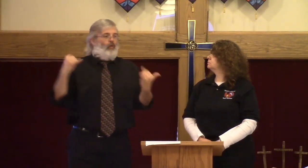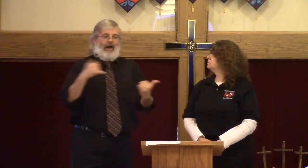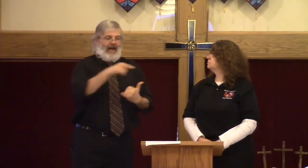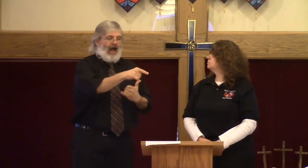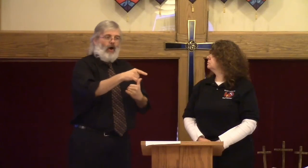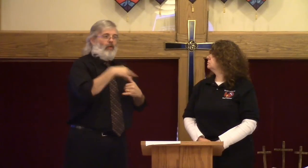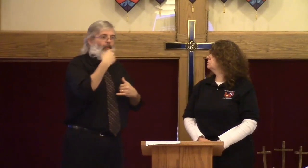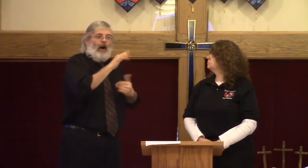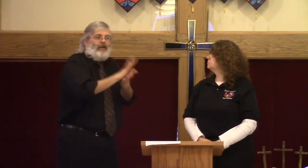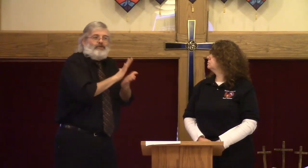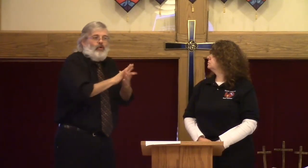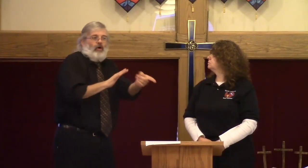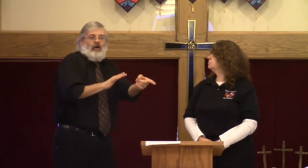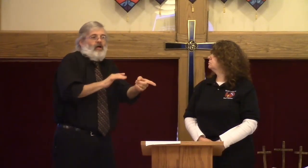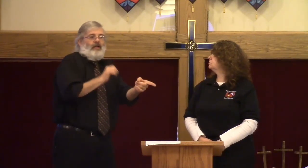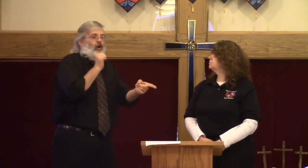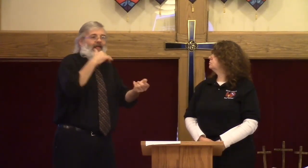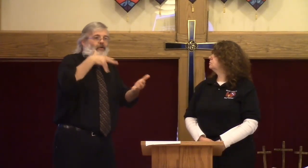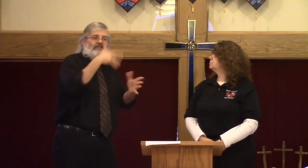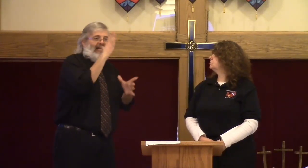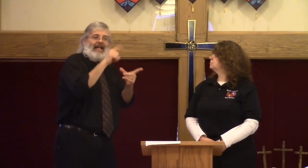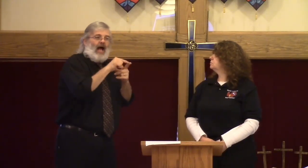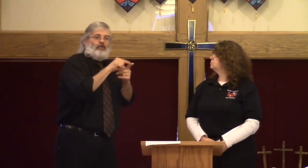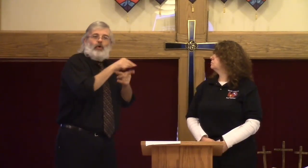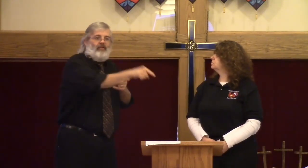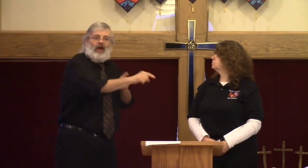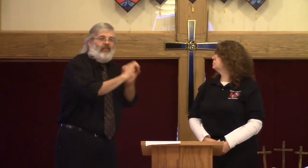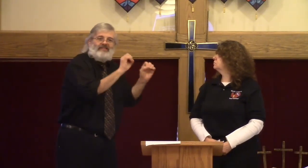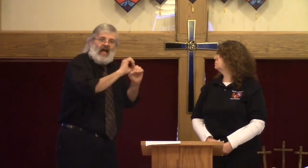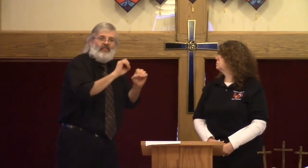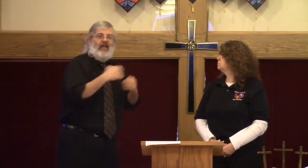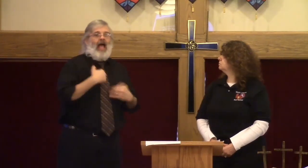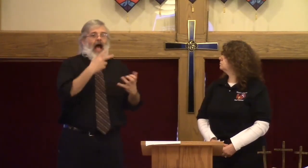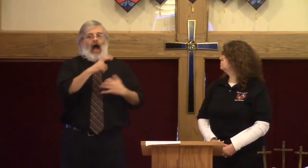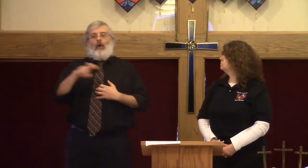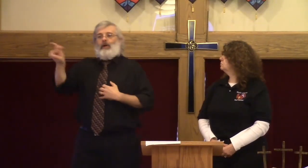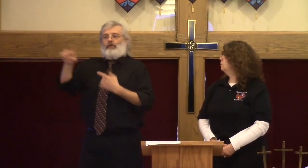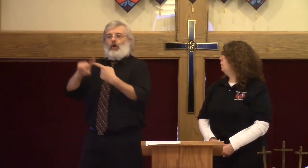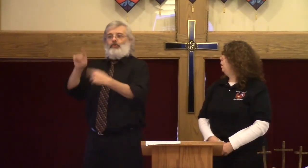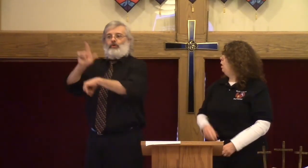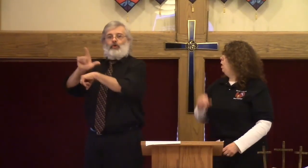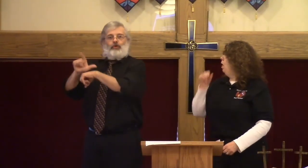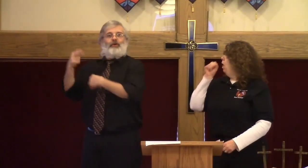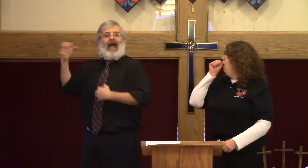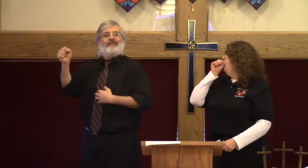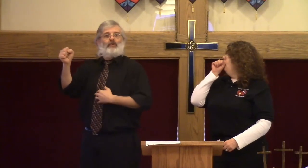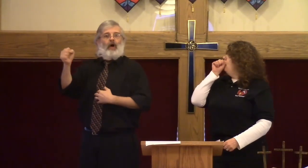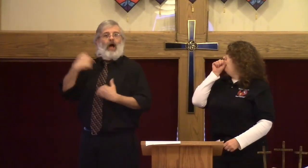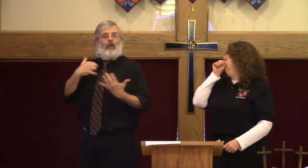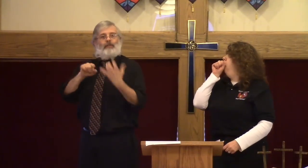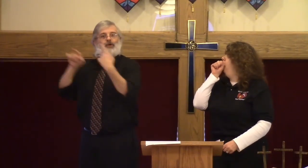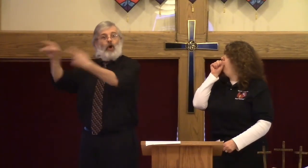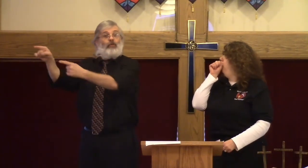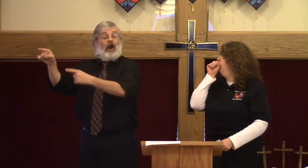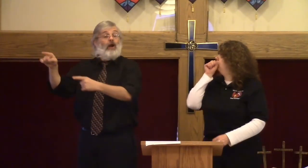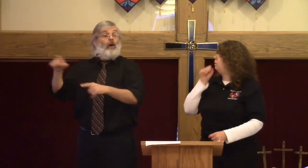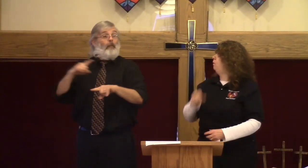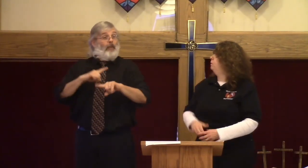Right now in the public school, they don't study God's Word there. There's nothing. I want him to go to the Lutheran high school. I want him to go there.